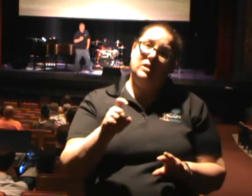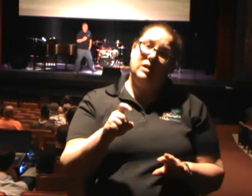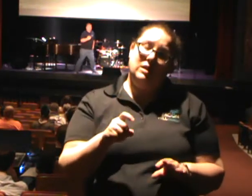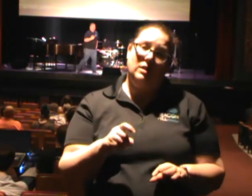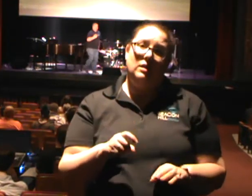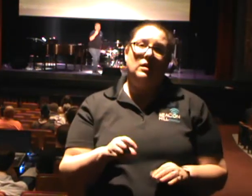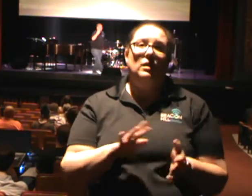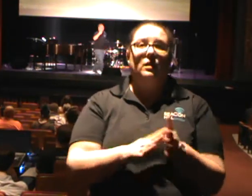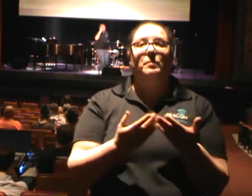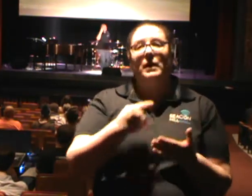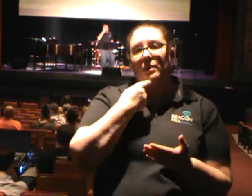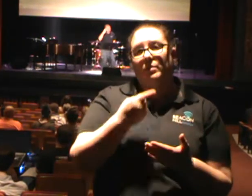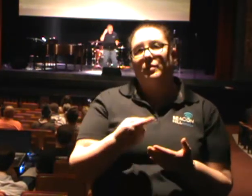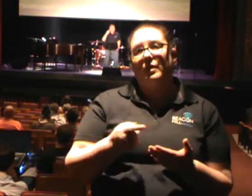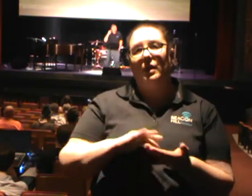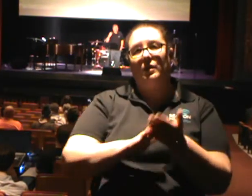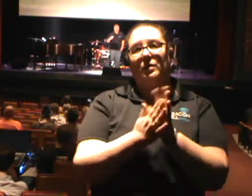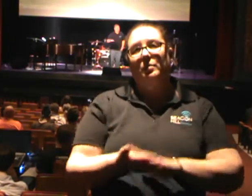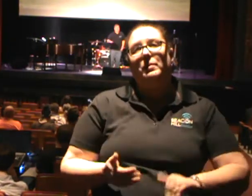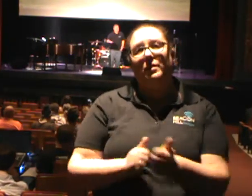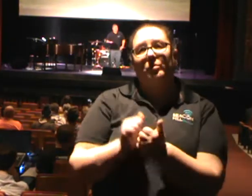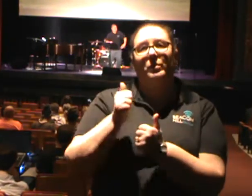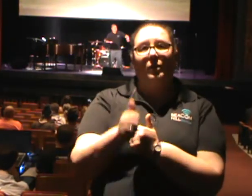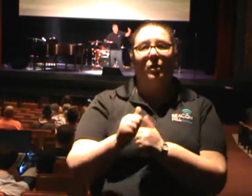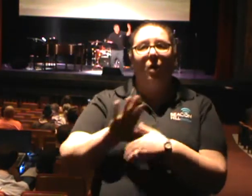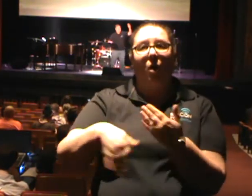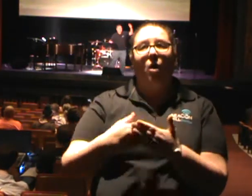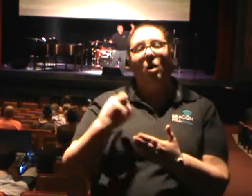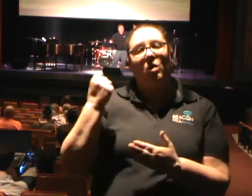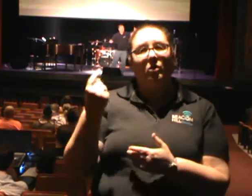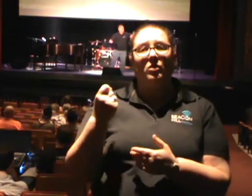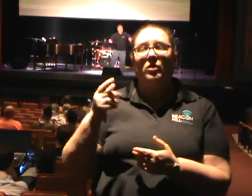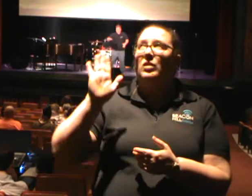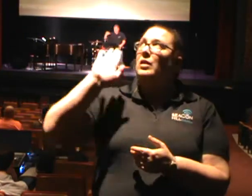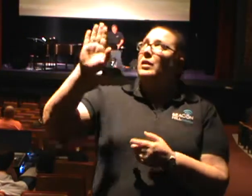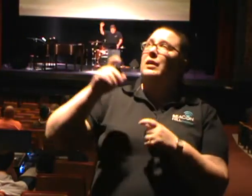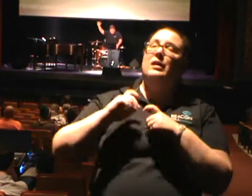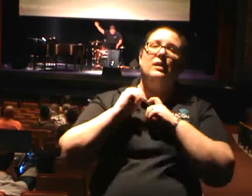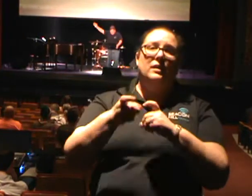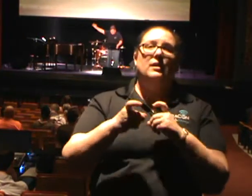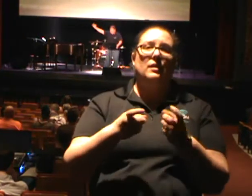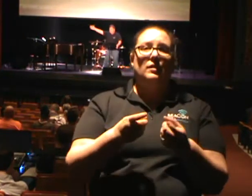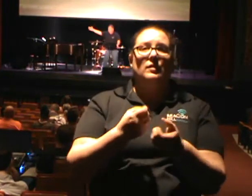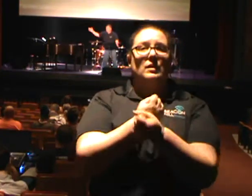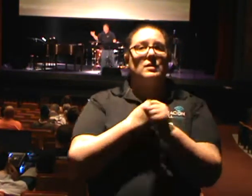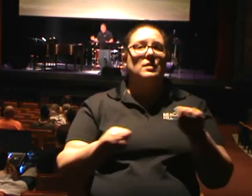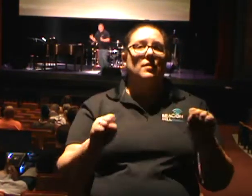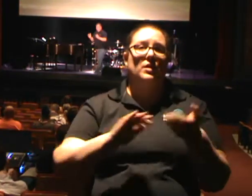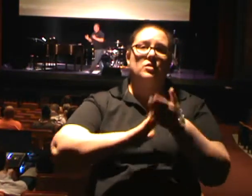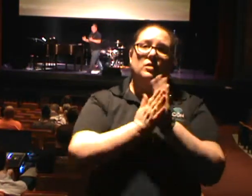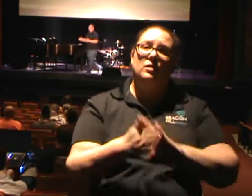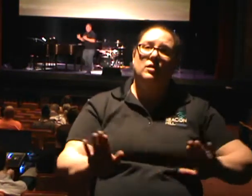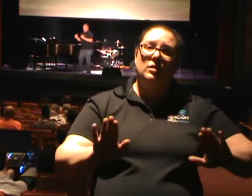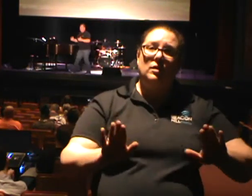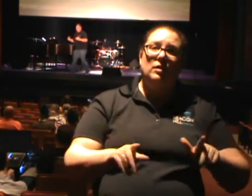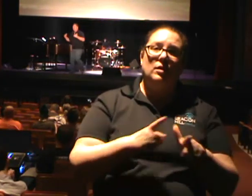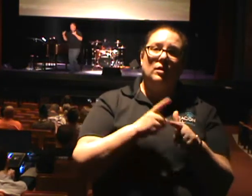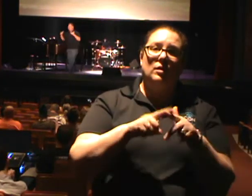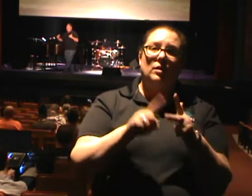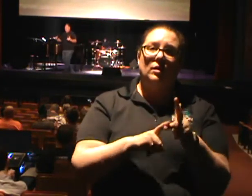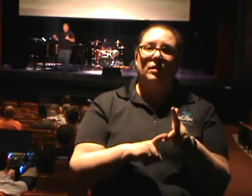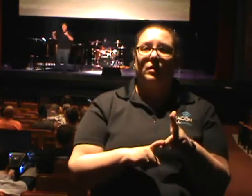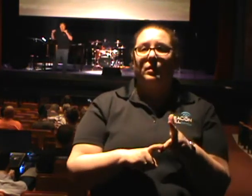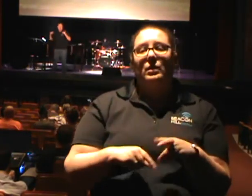says in Philippians, the peace that transcends all understanding. He provides salvation. He provides peace. But thirdly, he